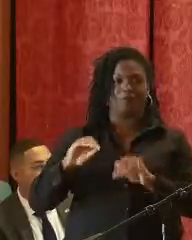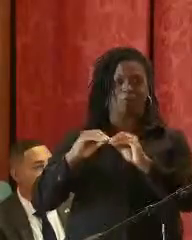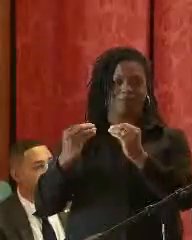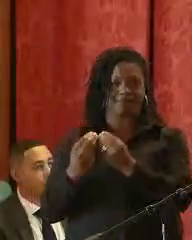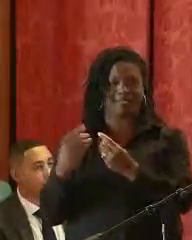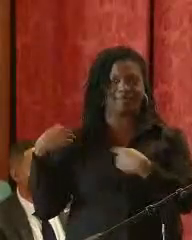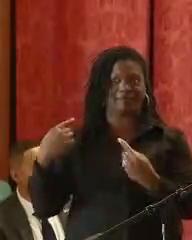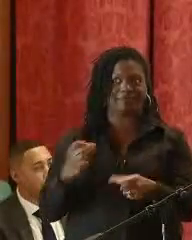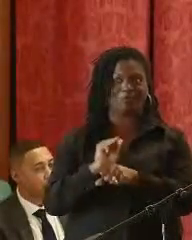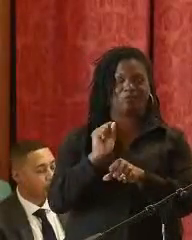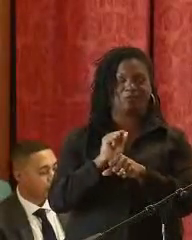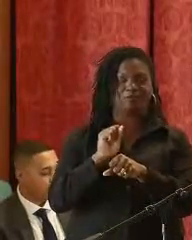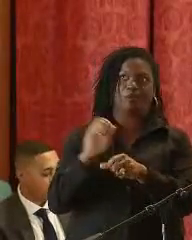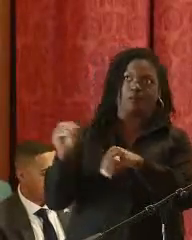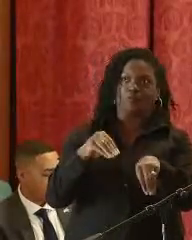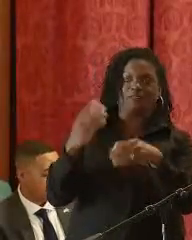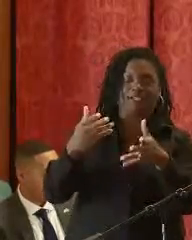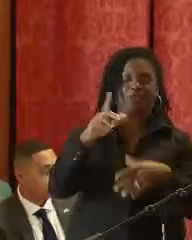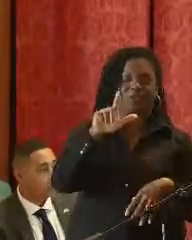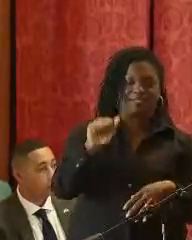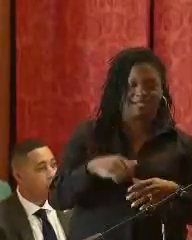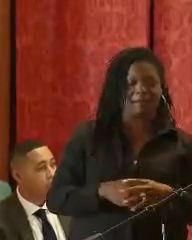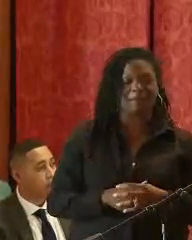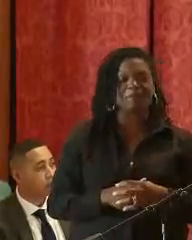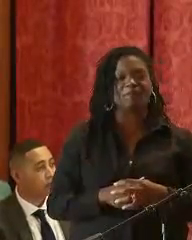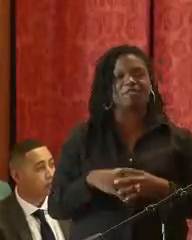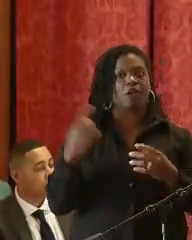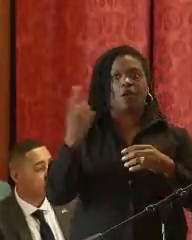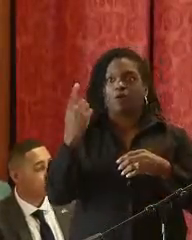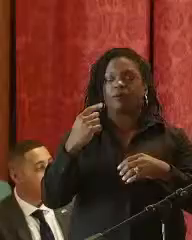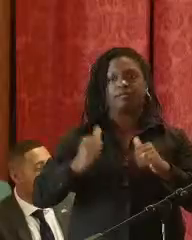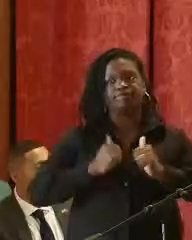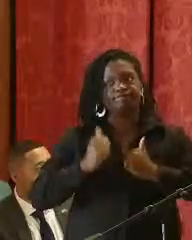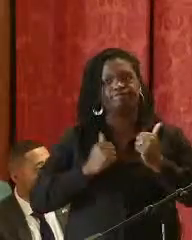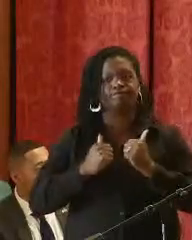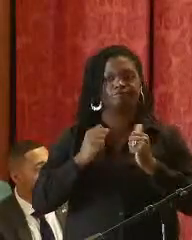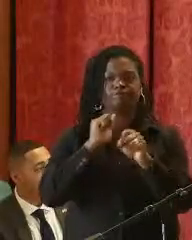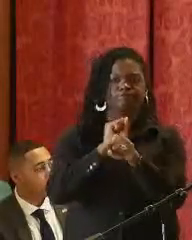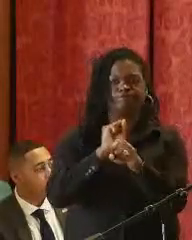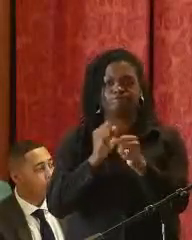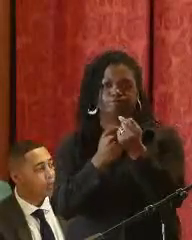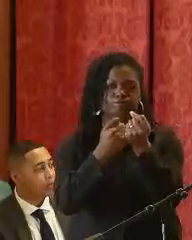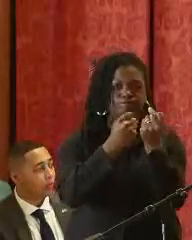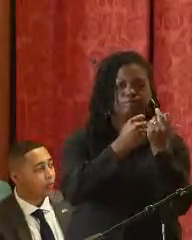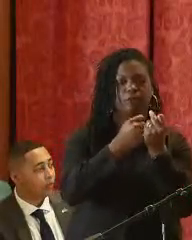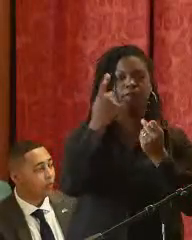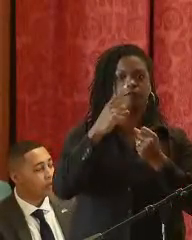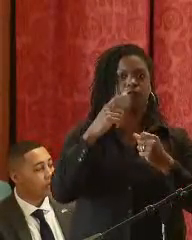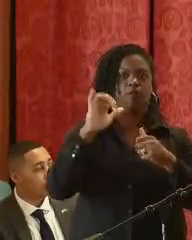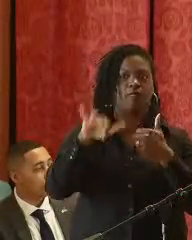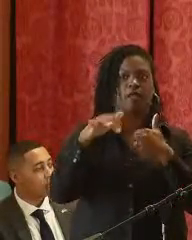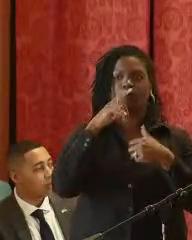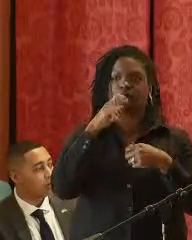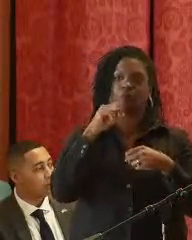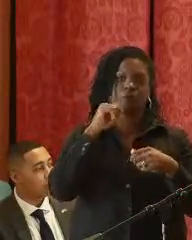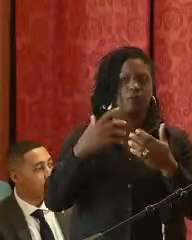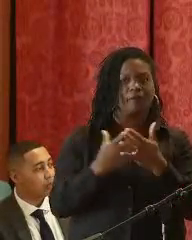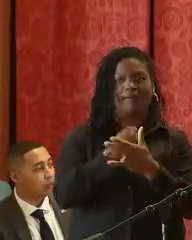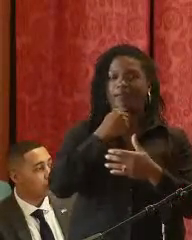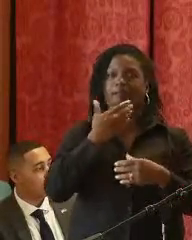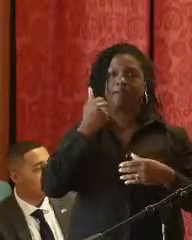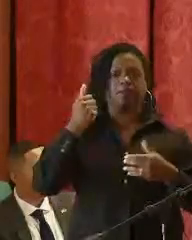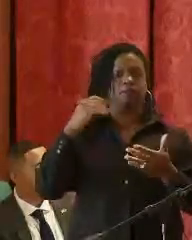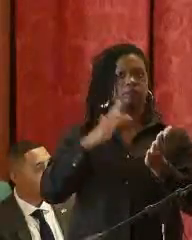in 2007. She's always advocated for community change and the underdog. In 2010, as the chief administrator of Providence